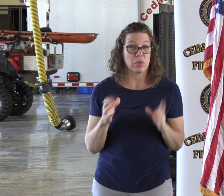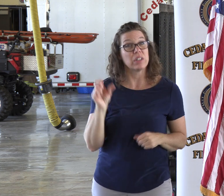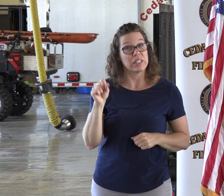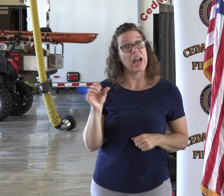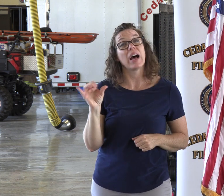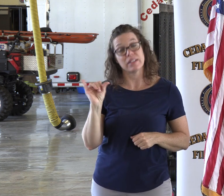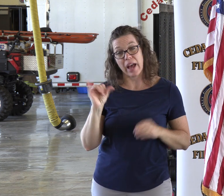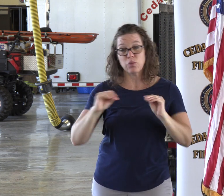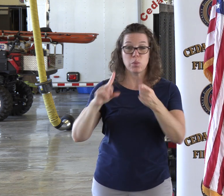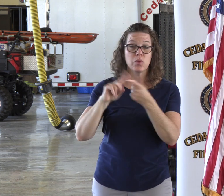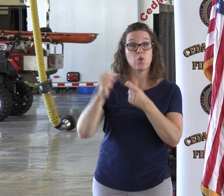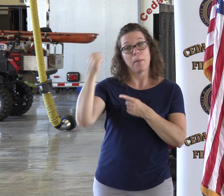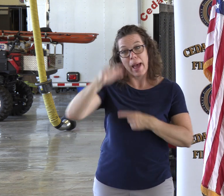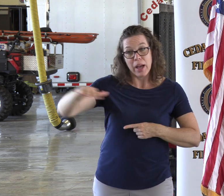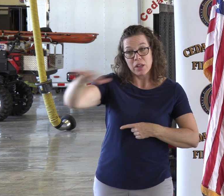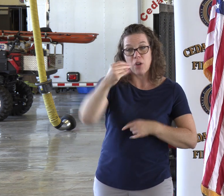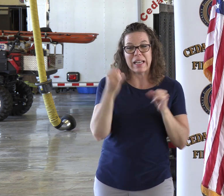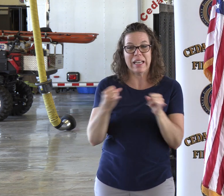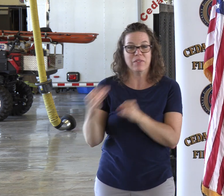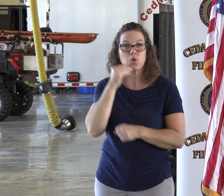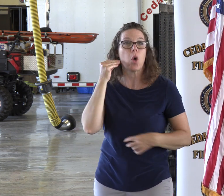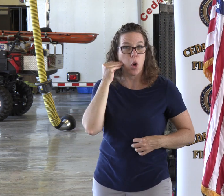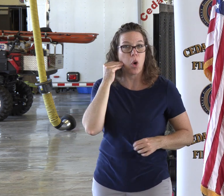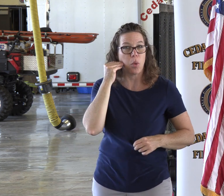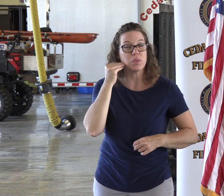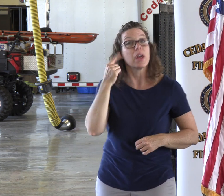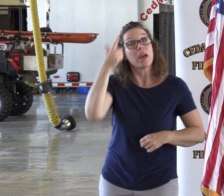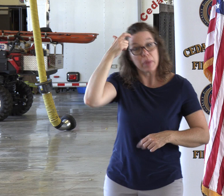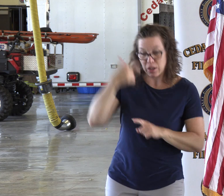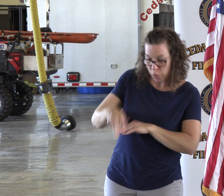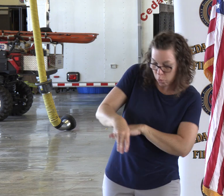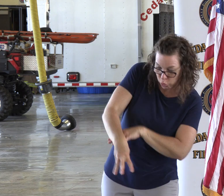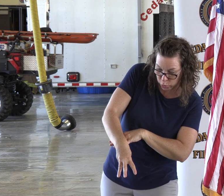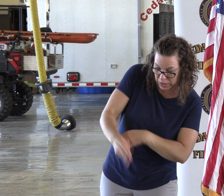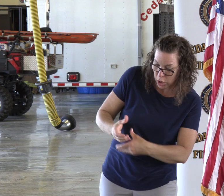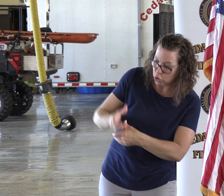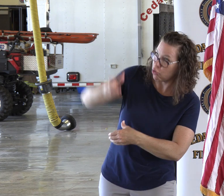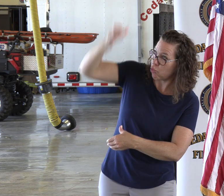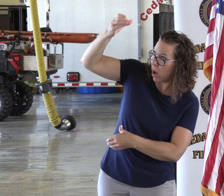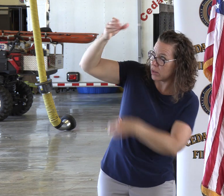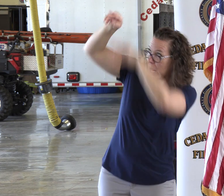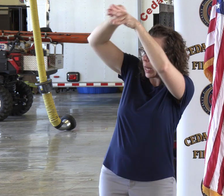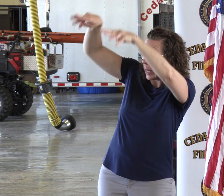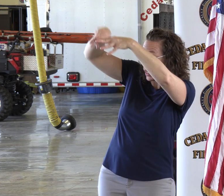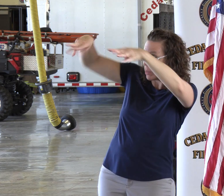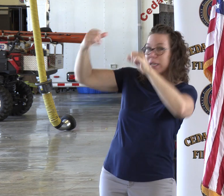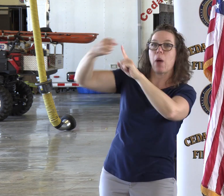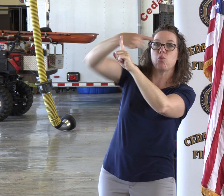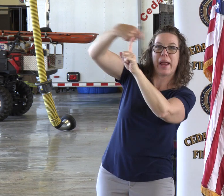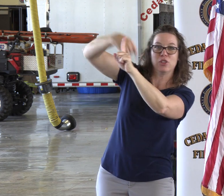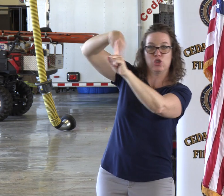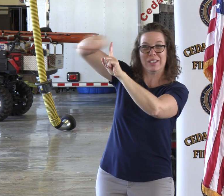moves to backyards and individual homes. So we've moved from the roots to the trunks to the limbs. Now we're on the branches